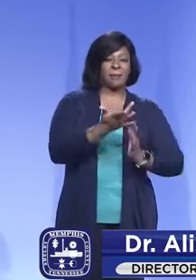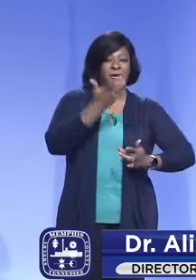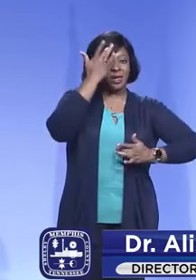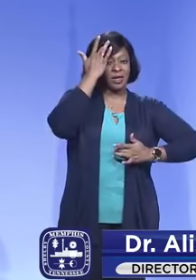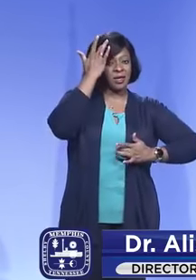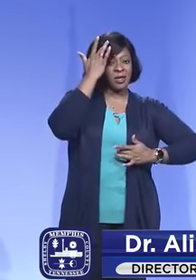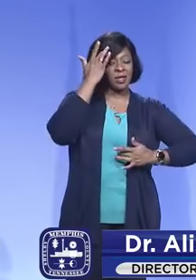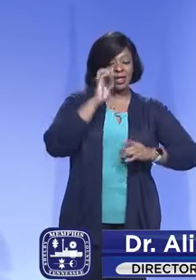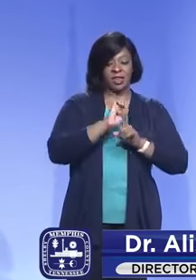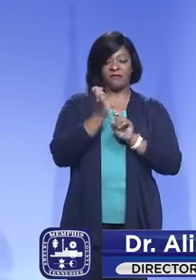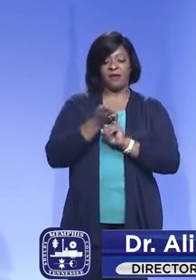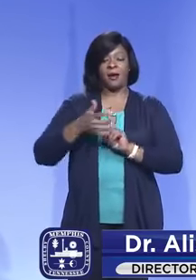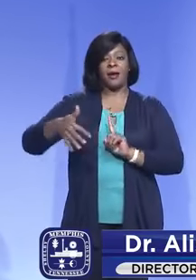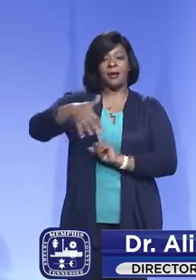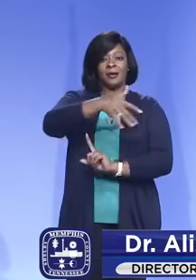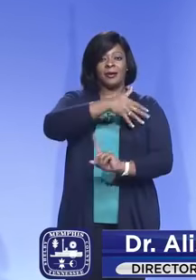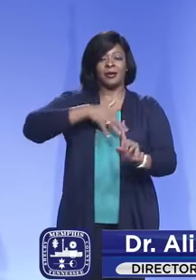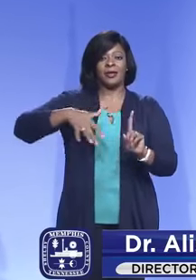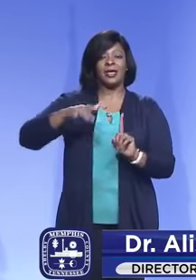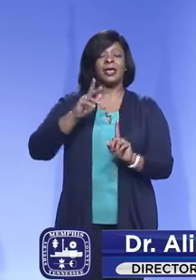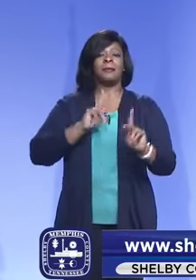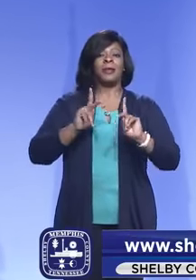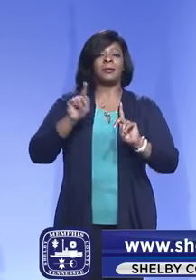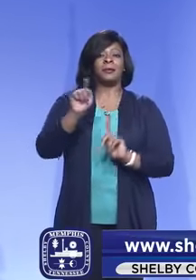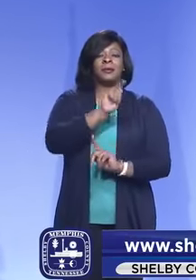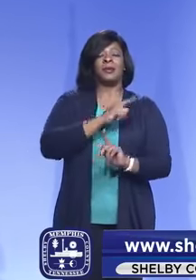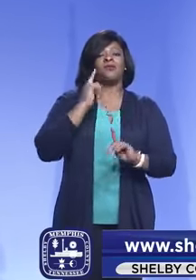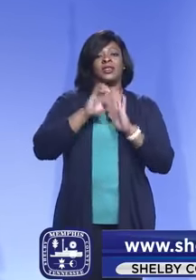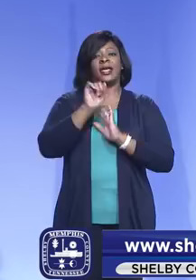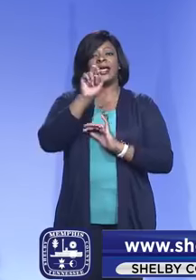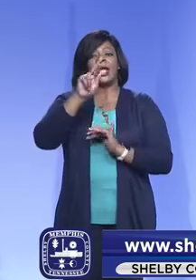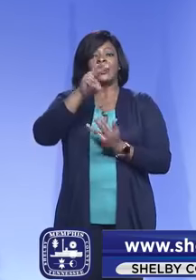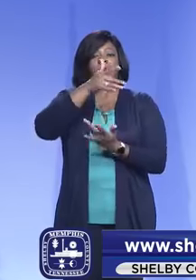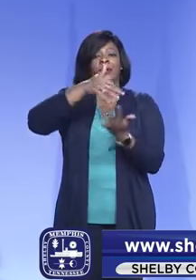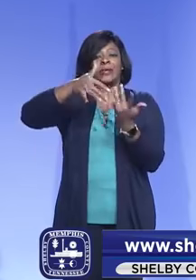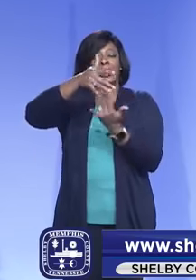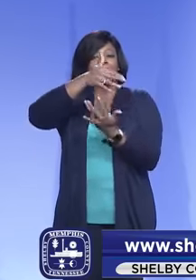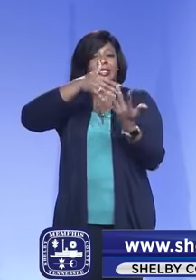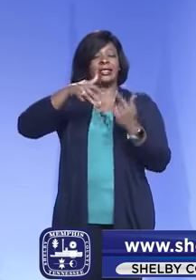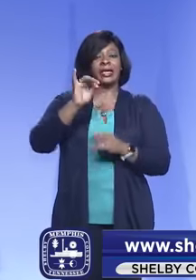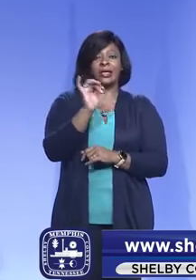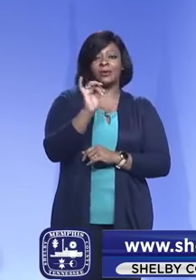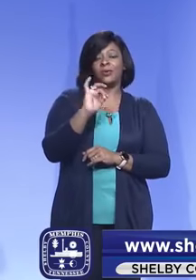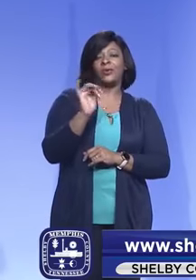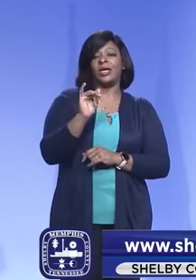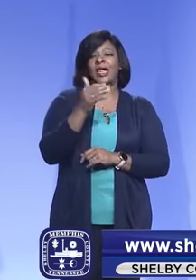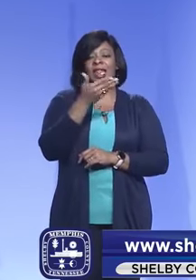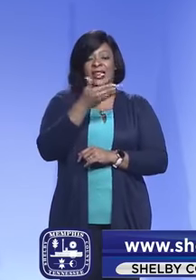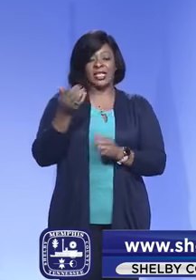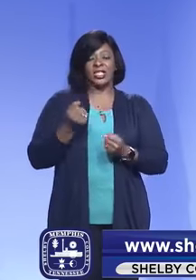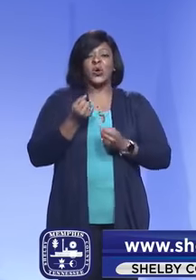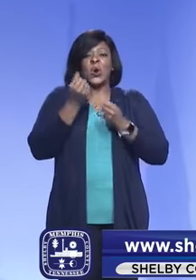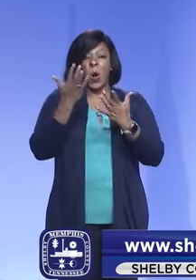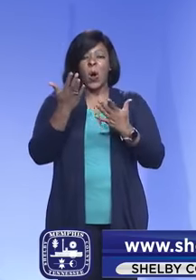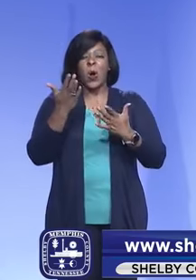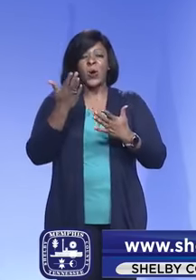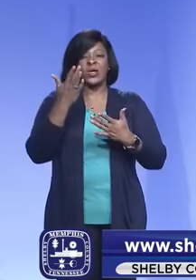the environment and the properties within the environment, such as air circulation, as well as the agent, which in this case